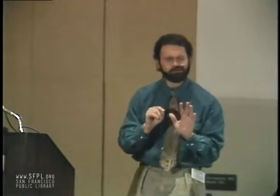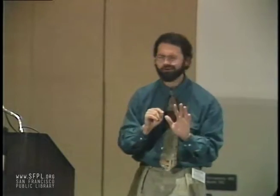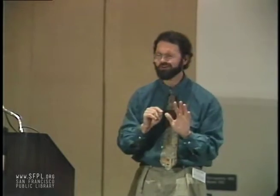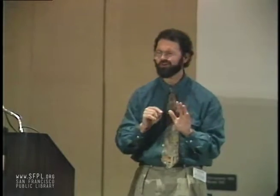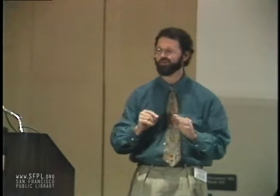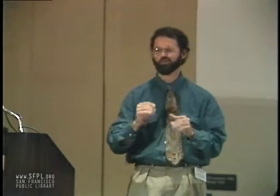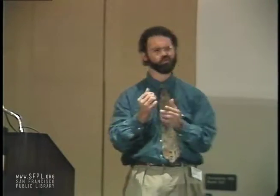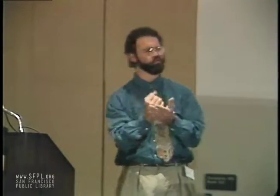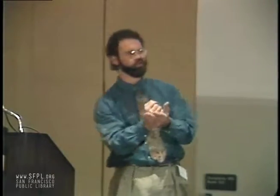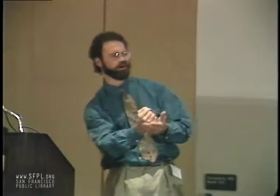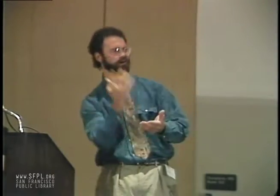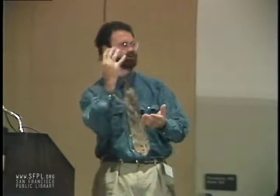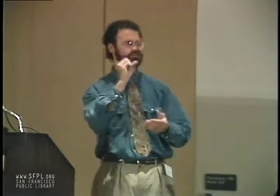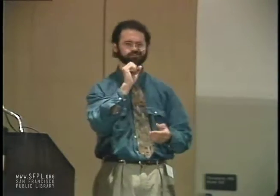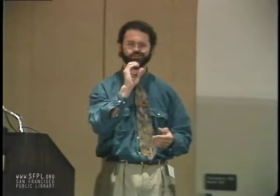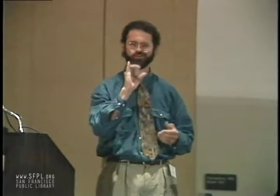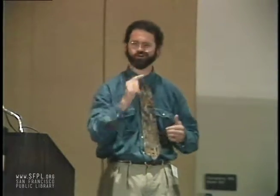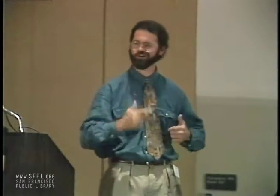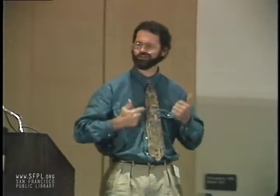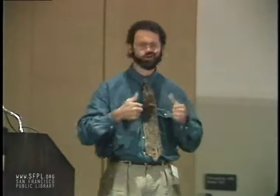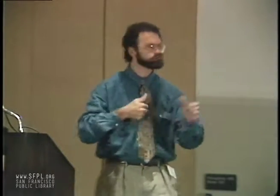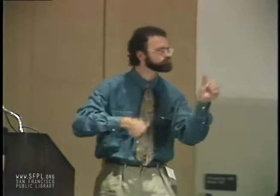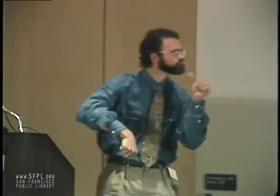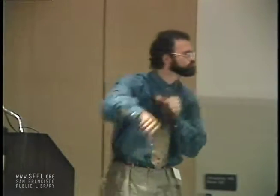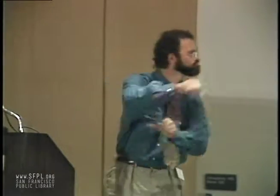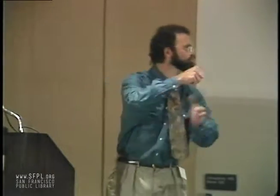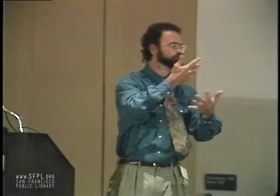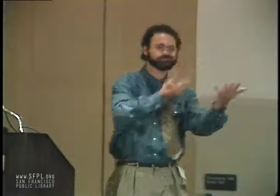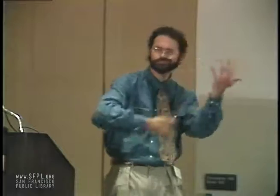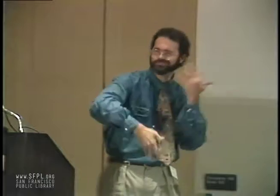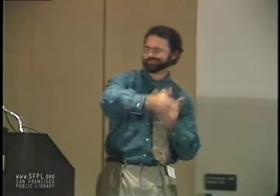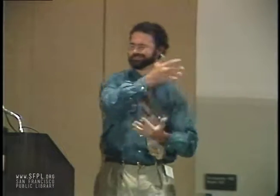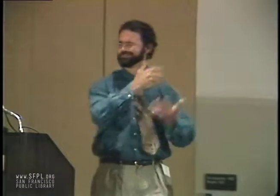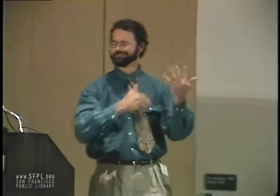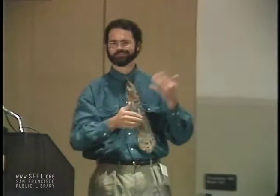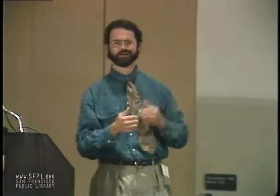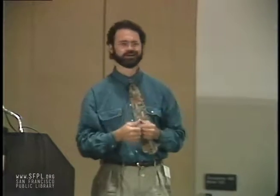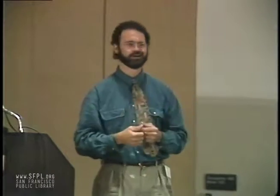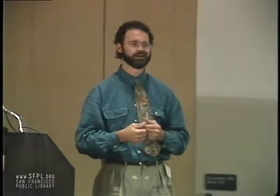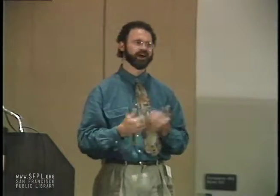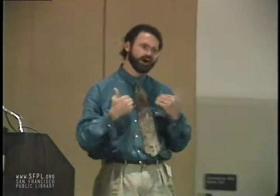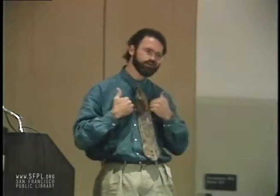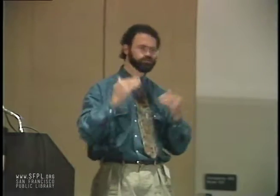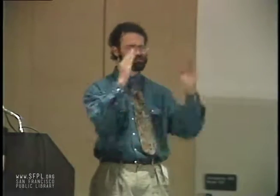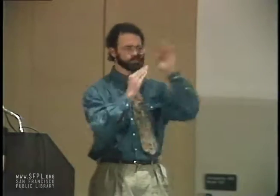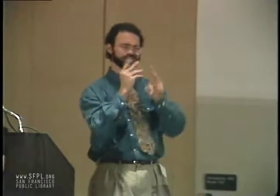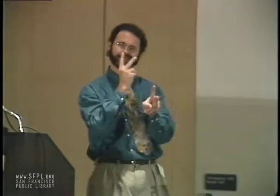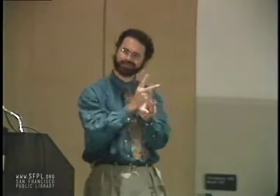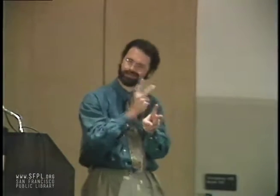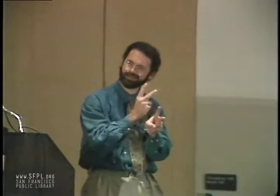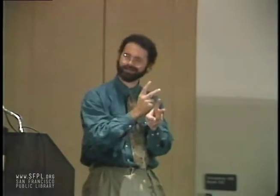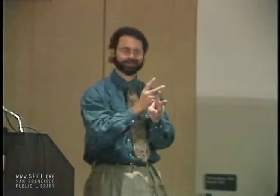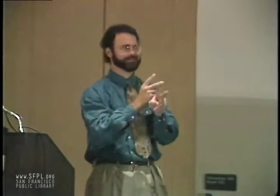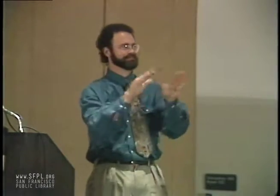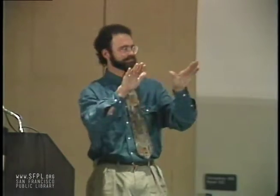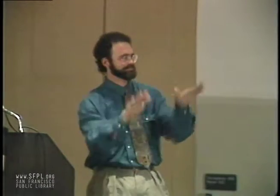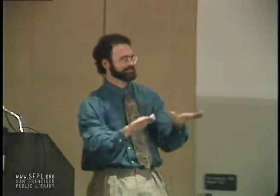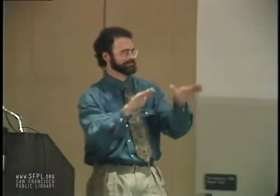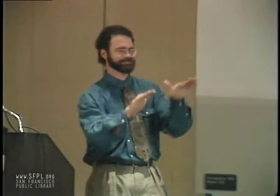And yet deaf people don't feel isolated. We have a very wealthy social life, a rich social